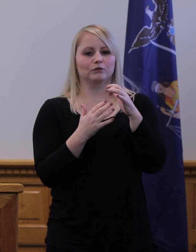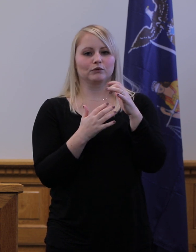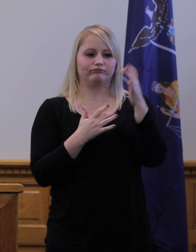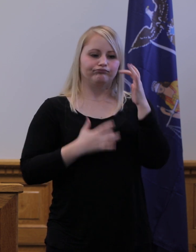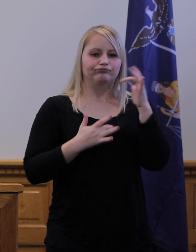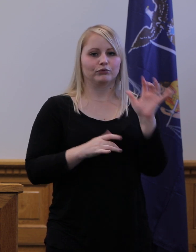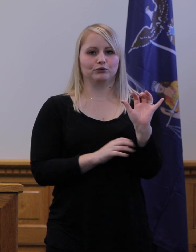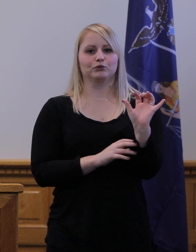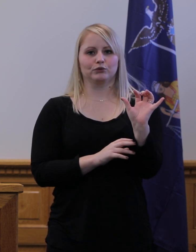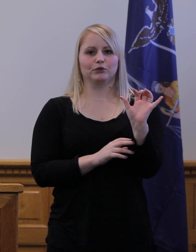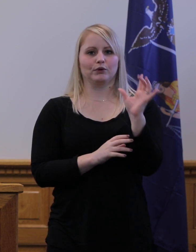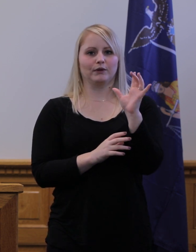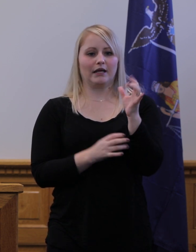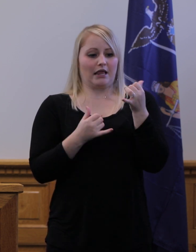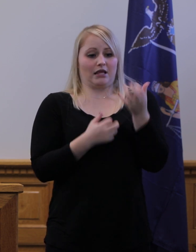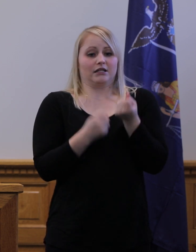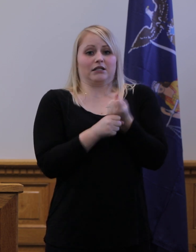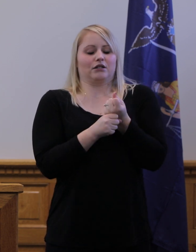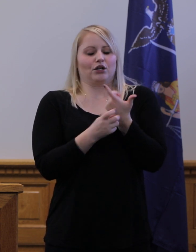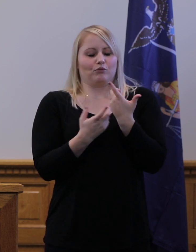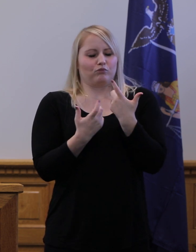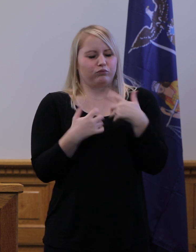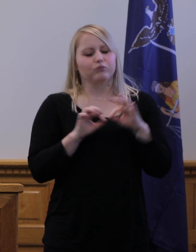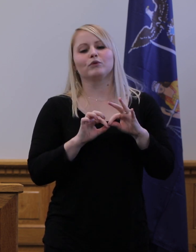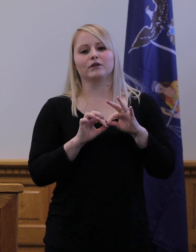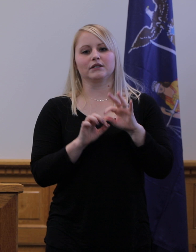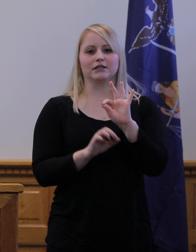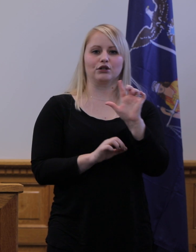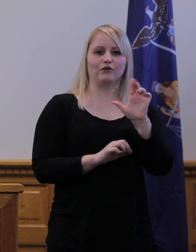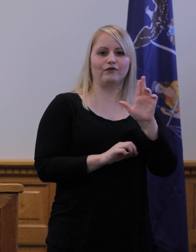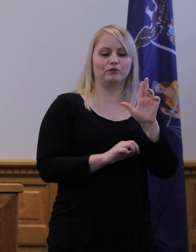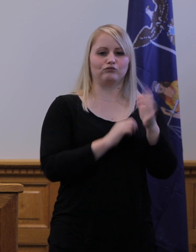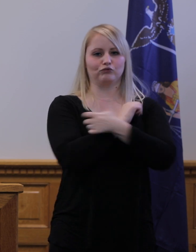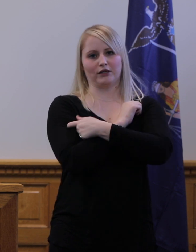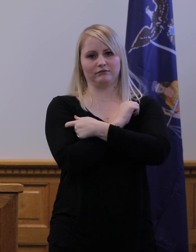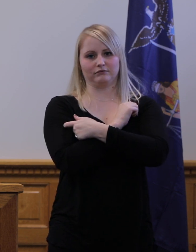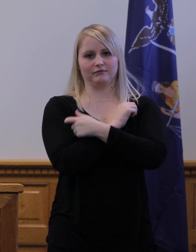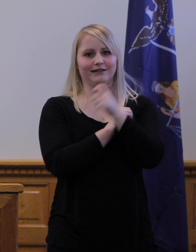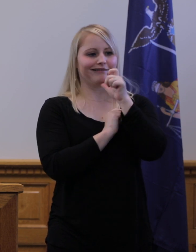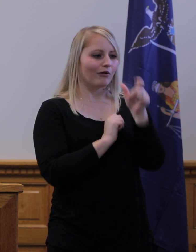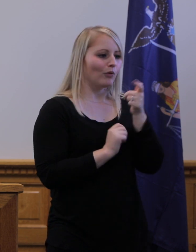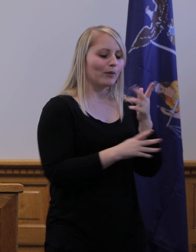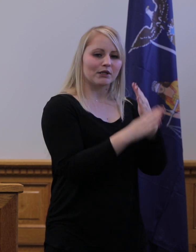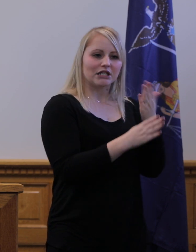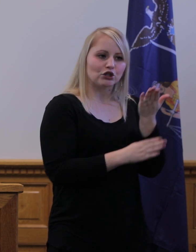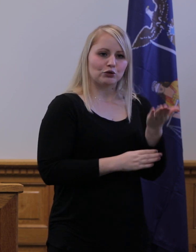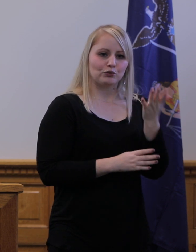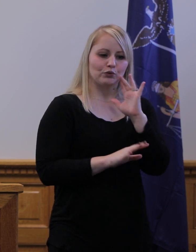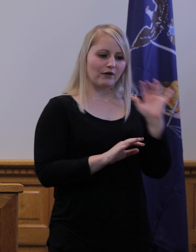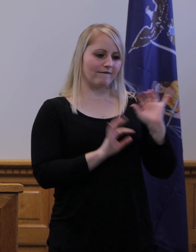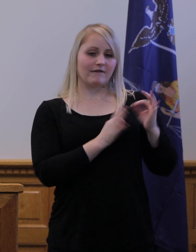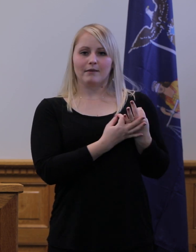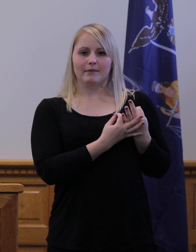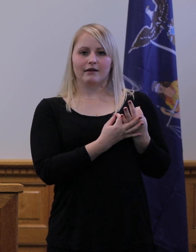year, it's more important than ever to get a flu shot. Getting a flu shot not only protects you and your family from flu, it can help